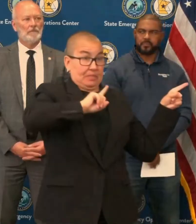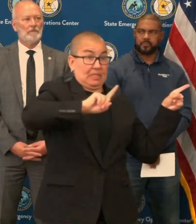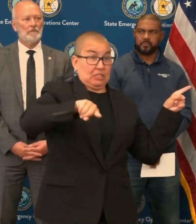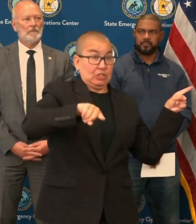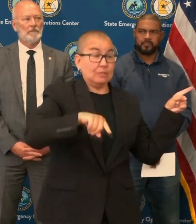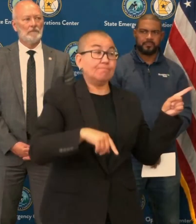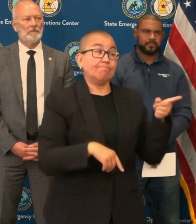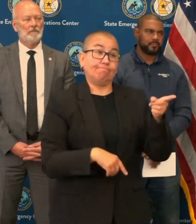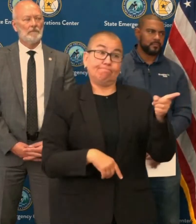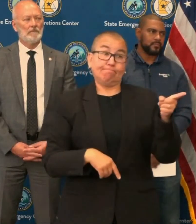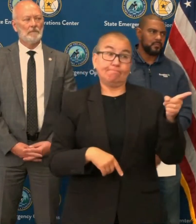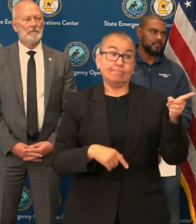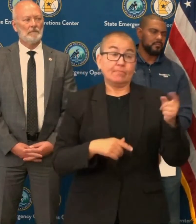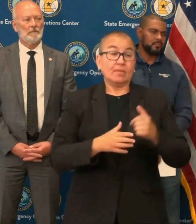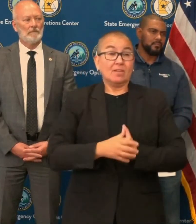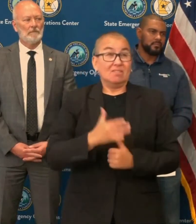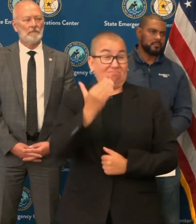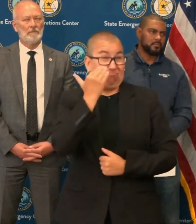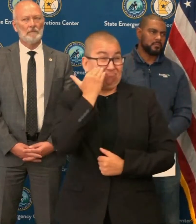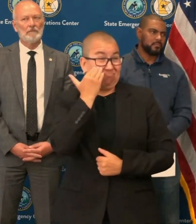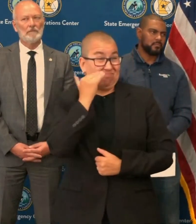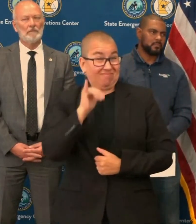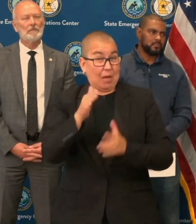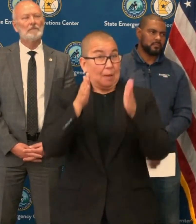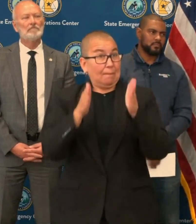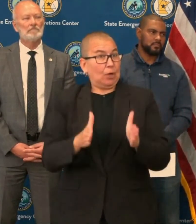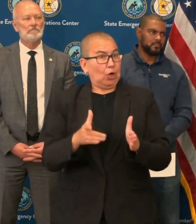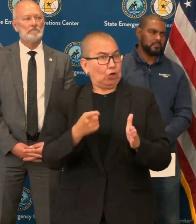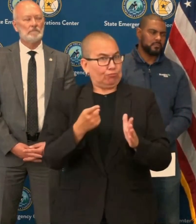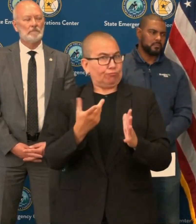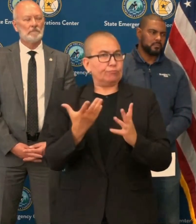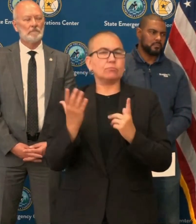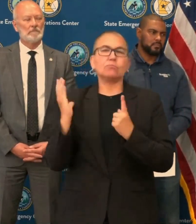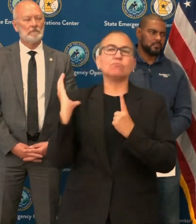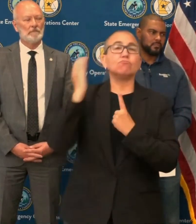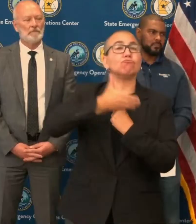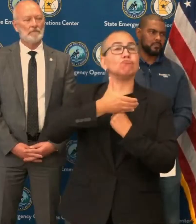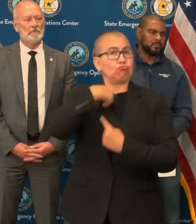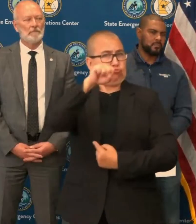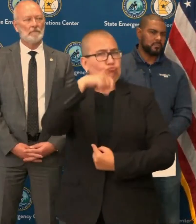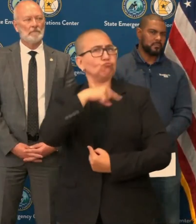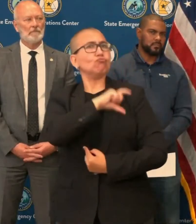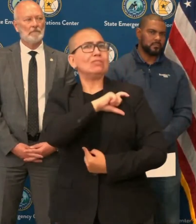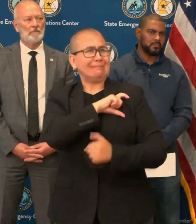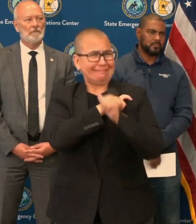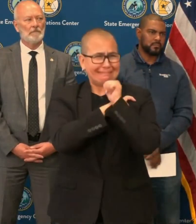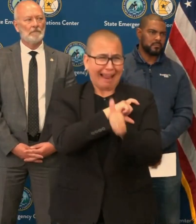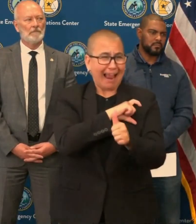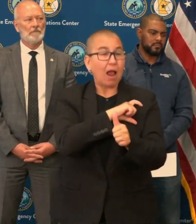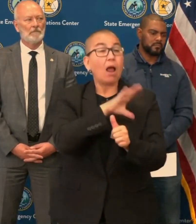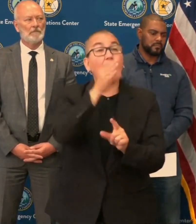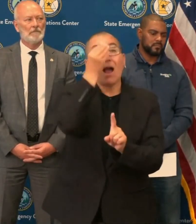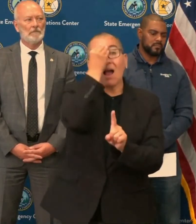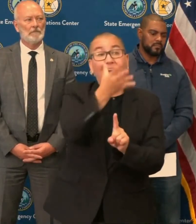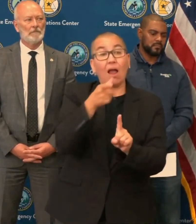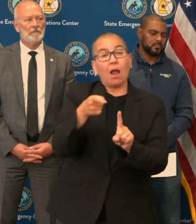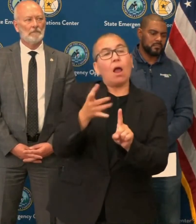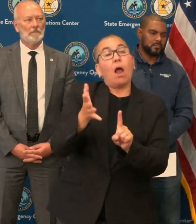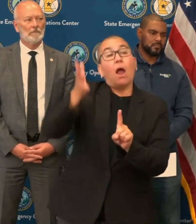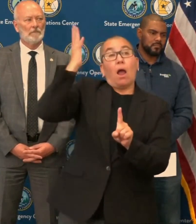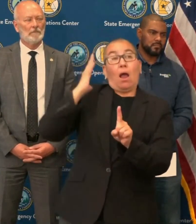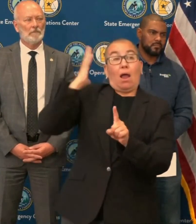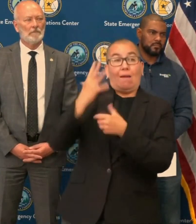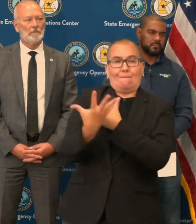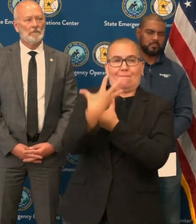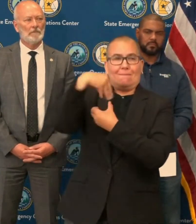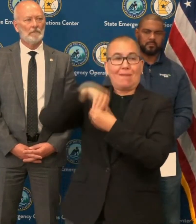the sophistication of the individual based on reports that he owned a security company. I certainly can't get into the details of the investigation. That'll all be